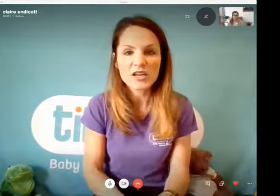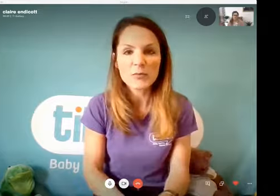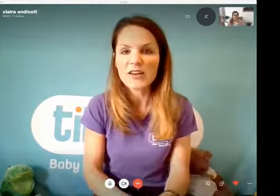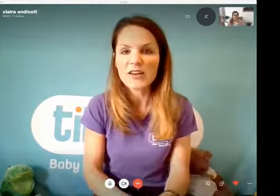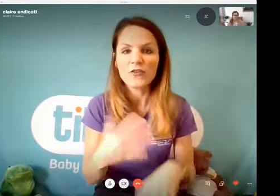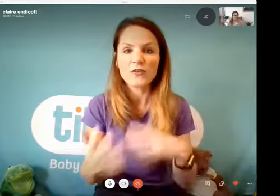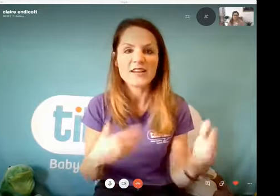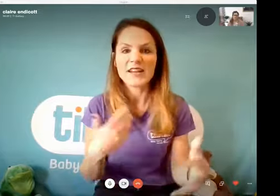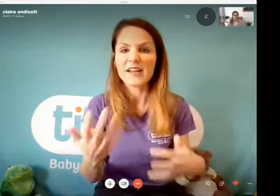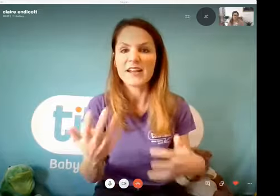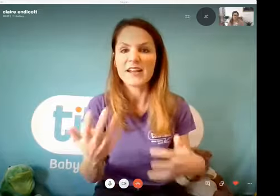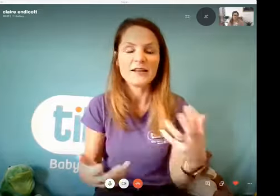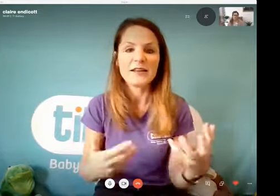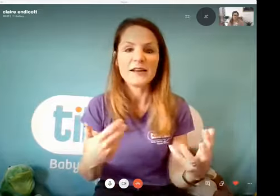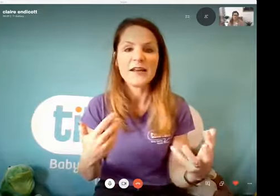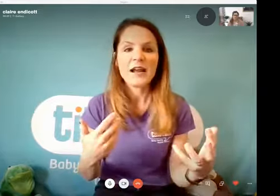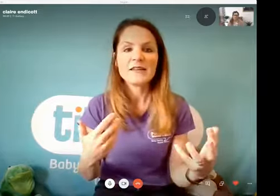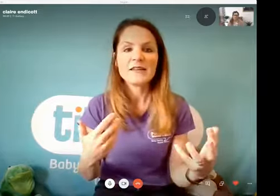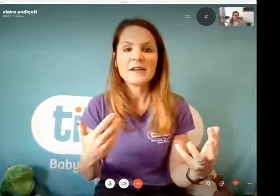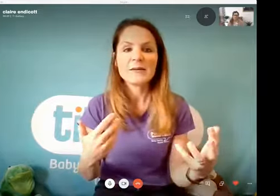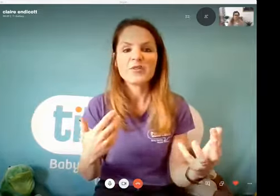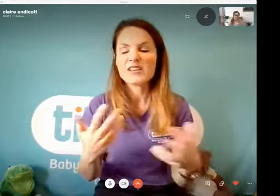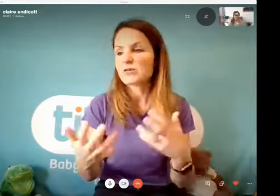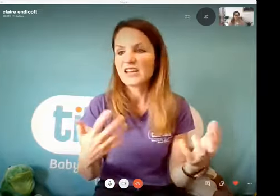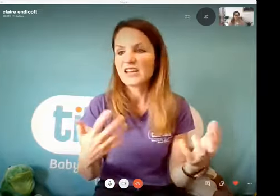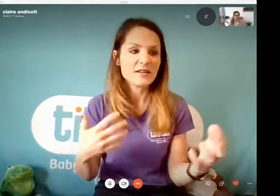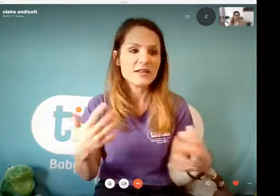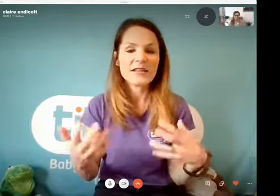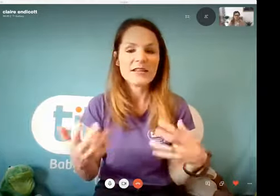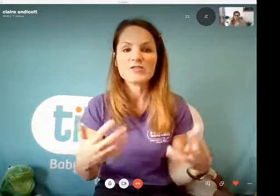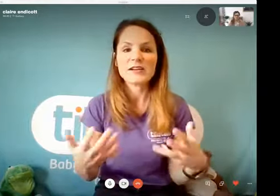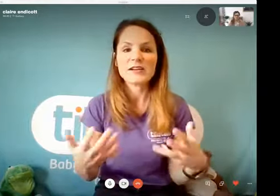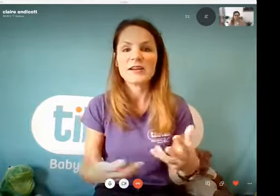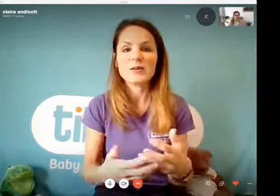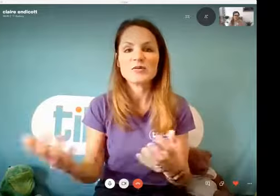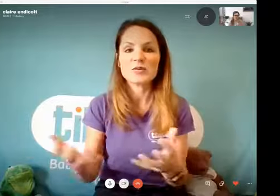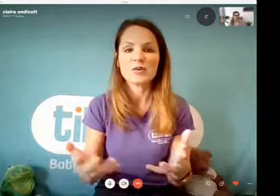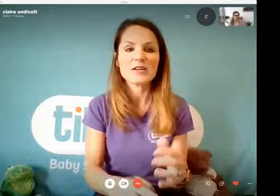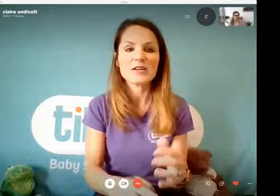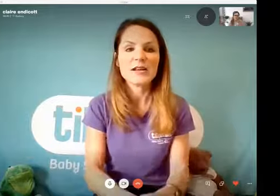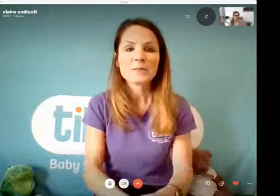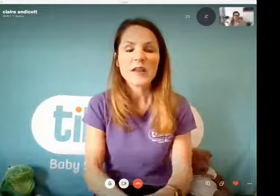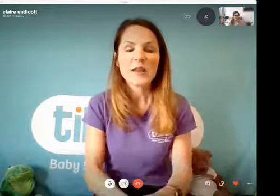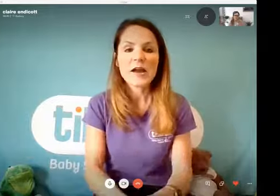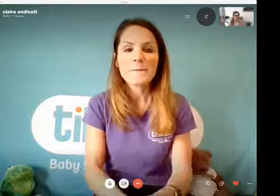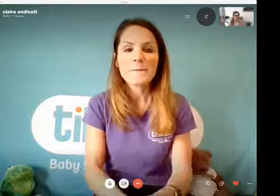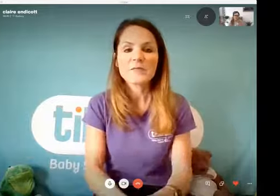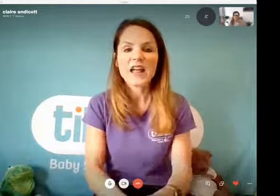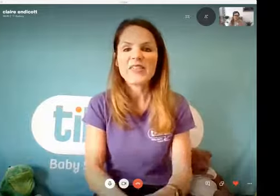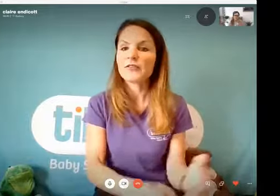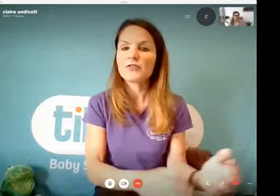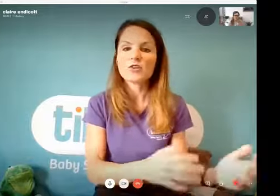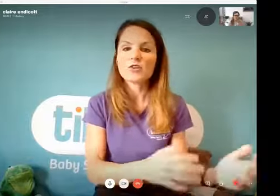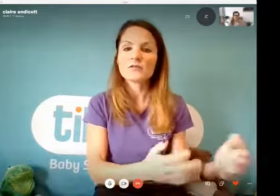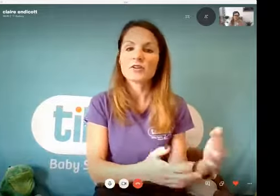all the singing and the preschool skills and in the interactive elements who do toddlers. And then I've got some toddlers who are like